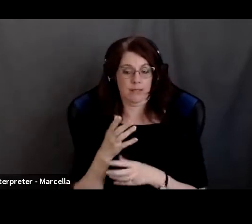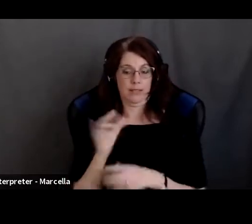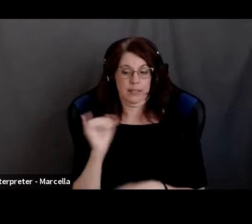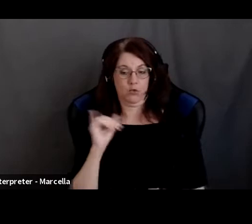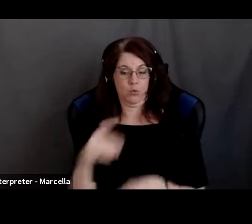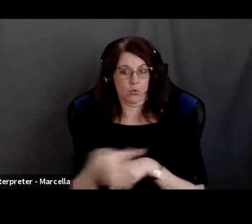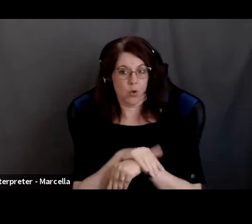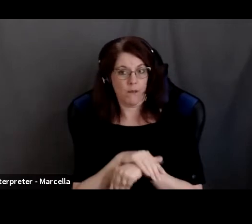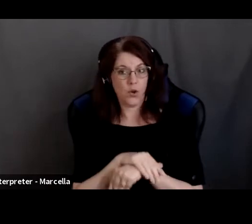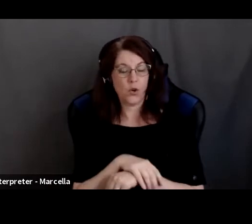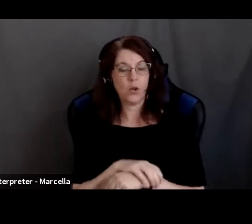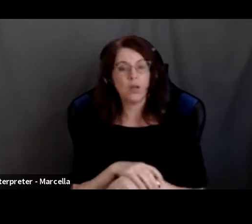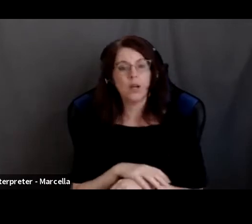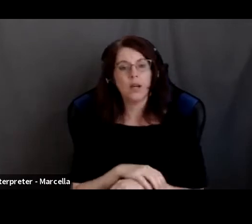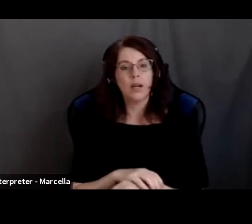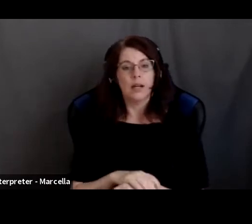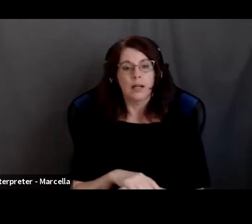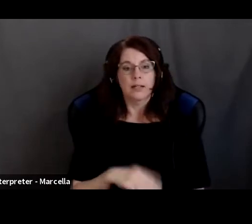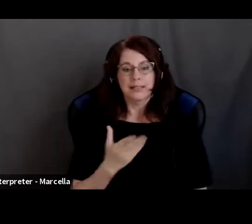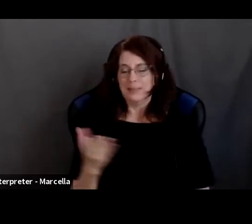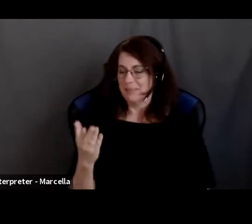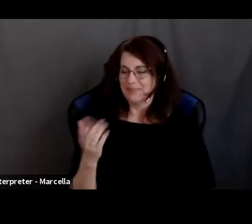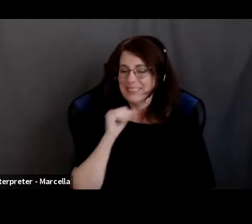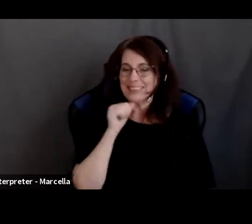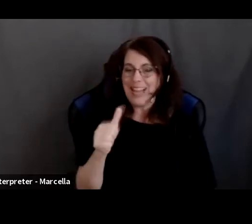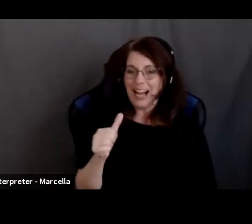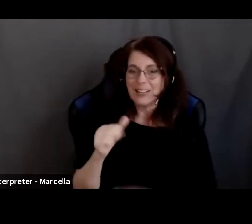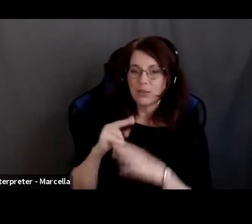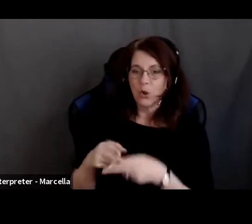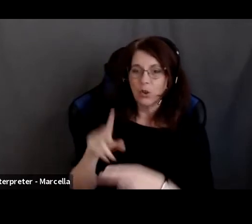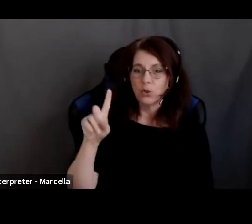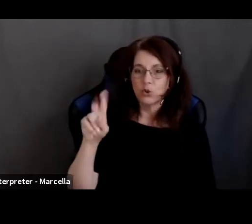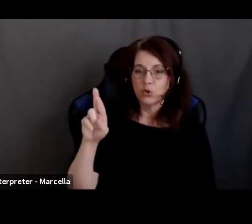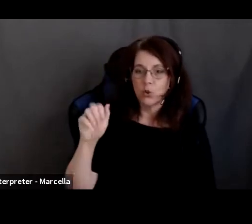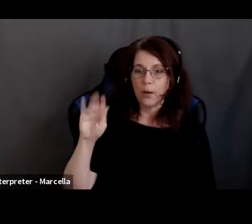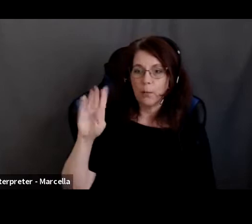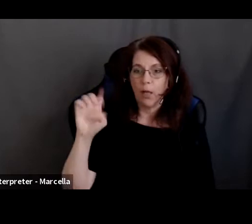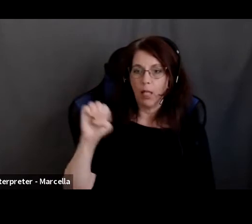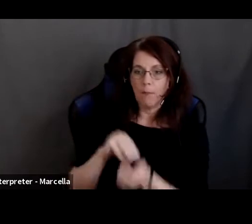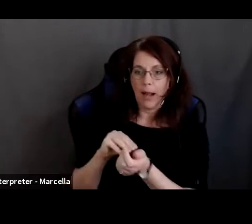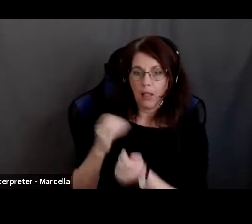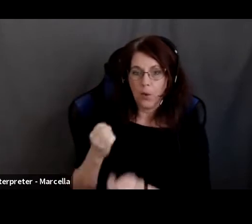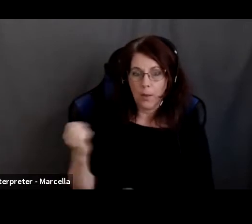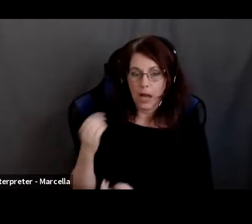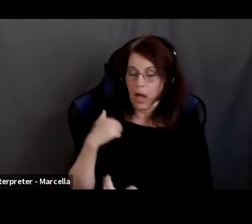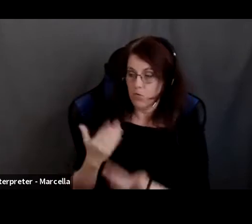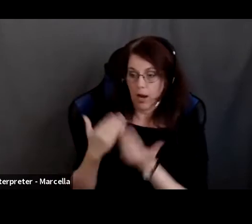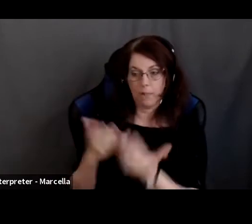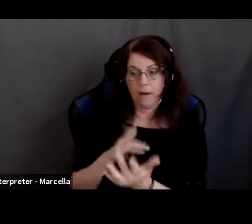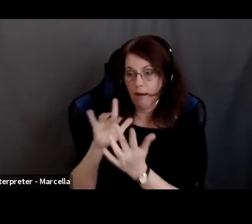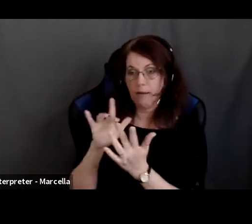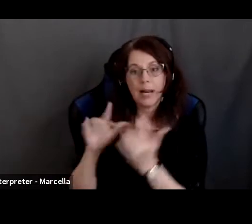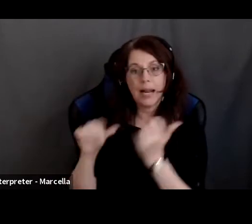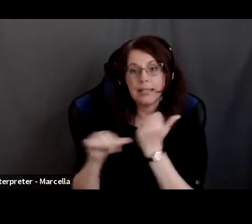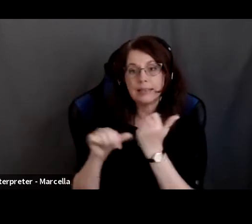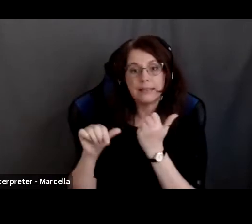it. For things that aren't considered durable medical equipment, again, I would recommend contacting your Assistive